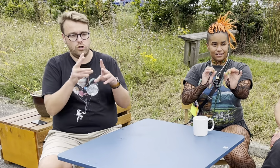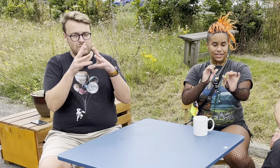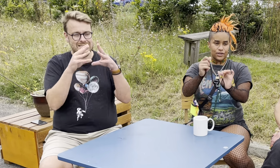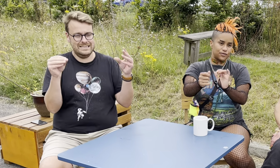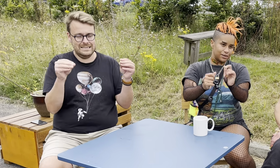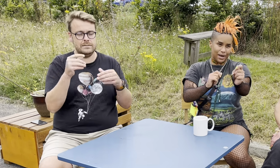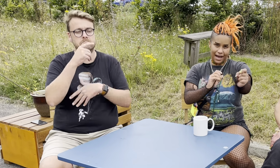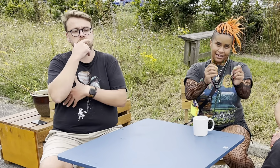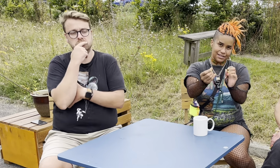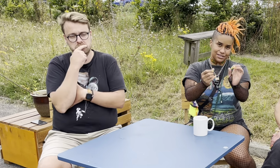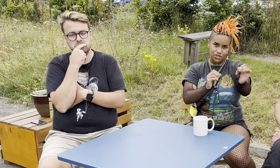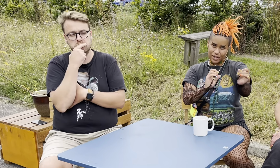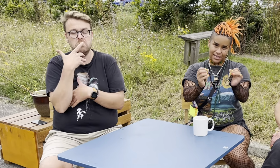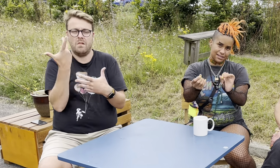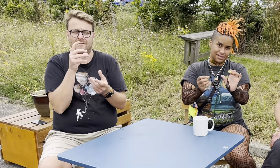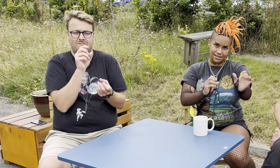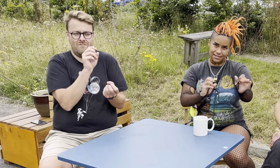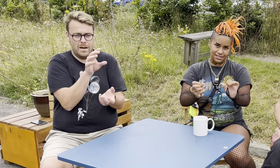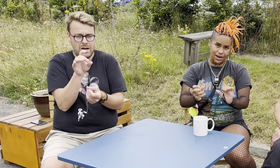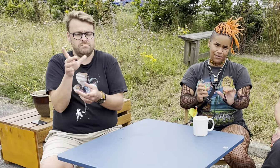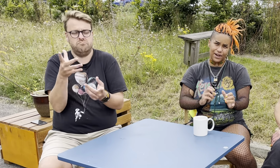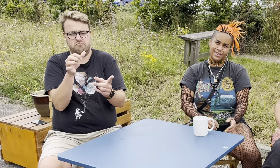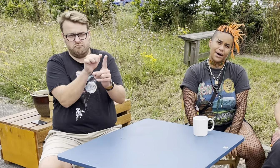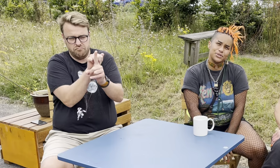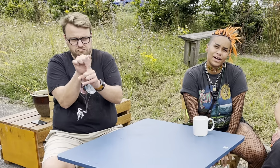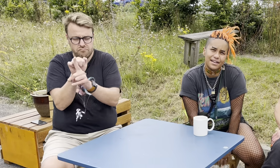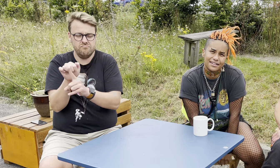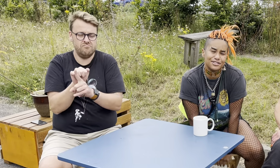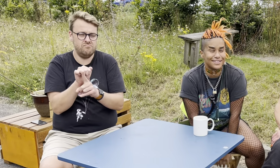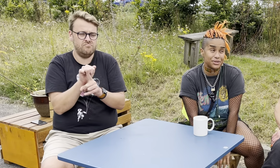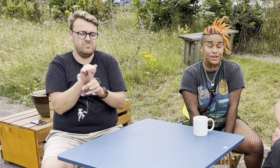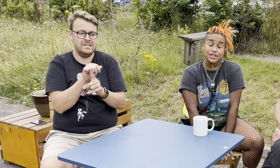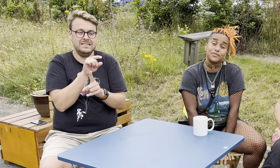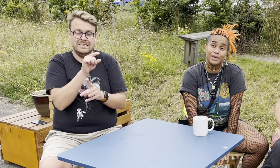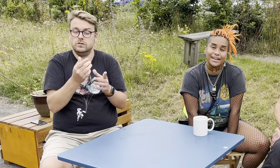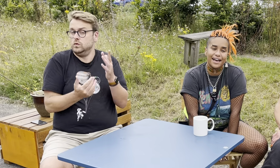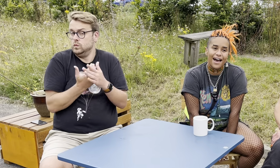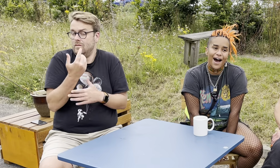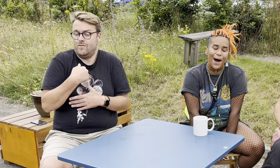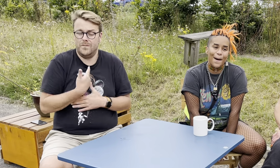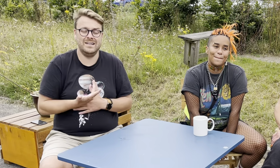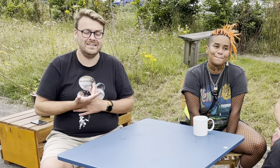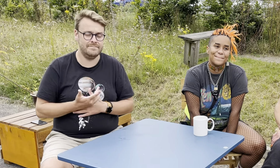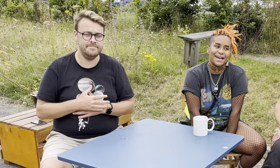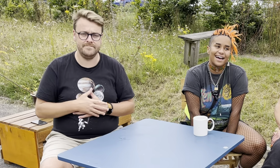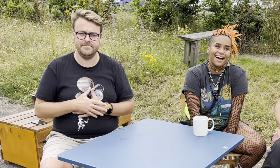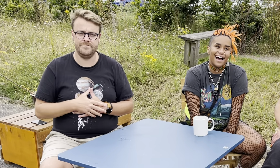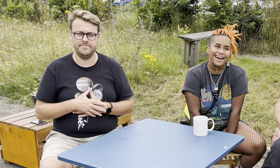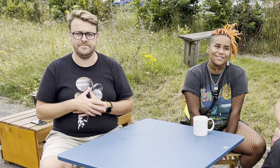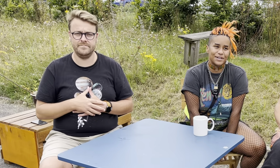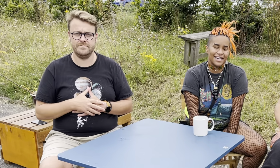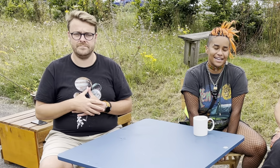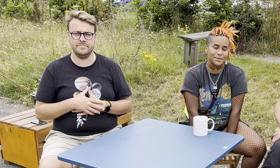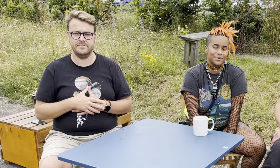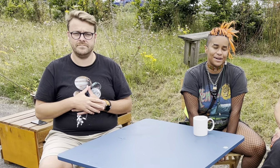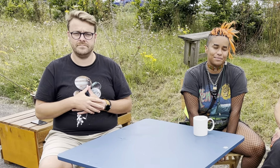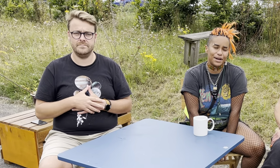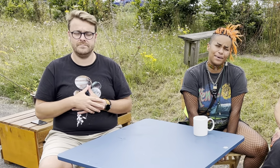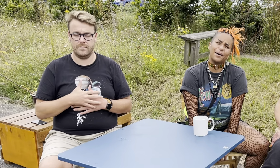giving feedback and tweaks and stuff, like that was quite new for me, and I feel like it went pretty well most